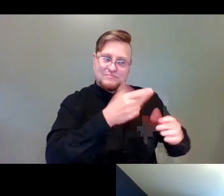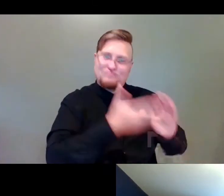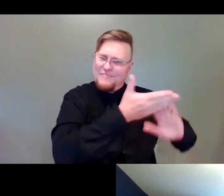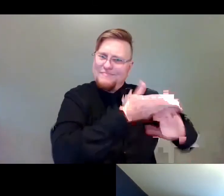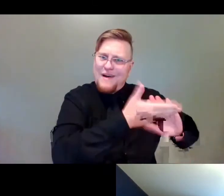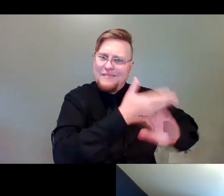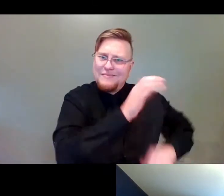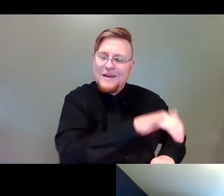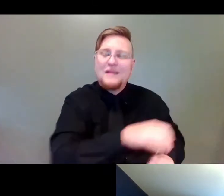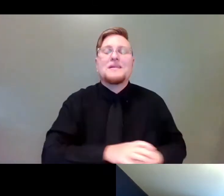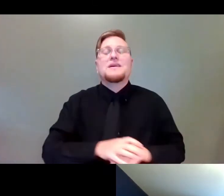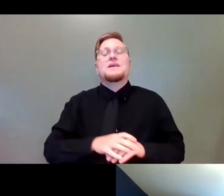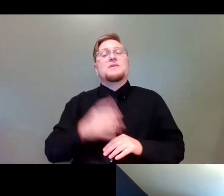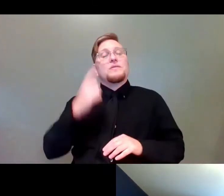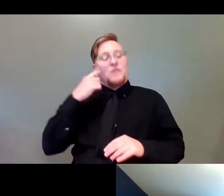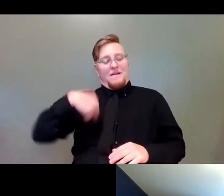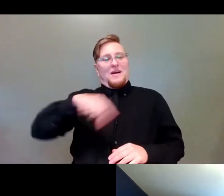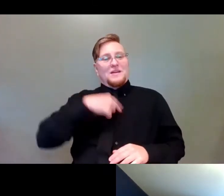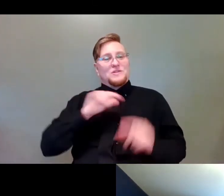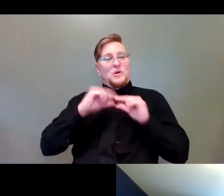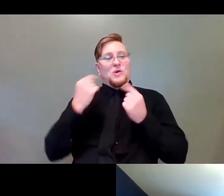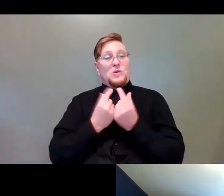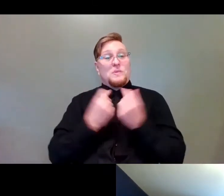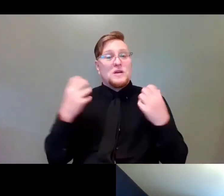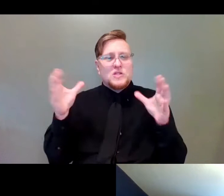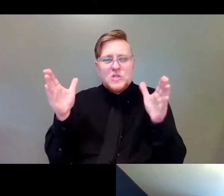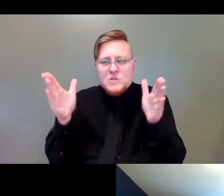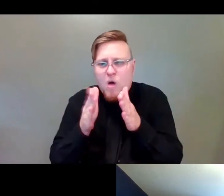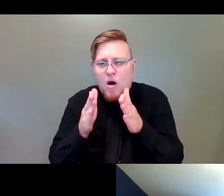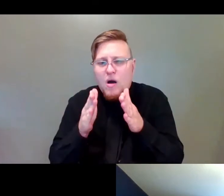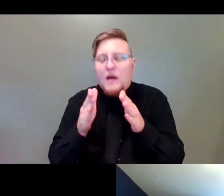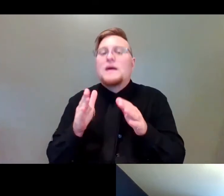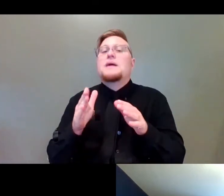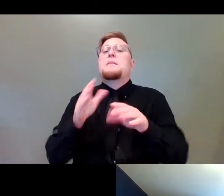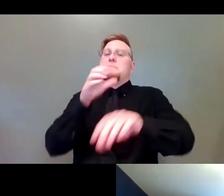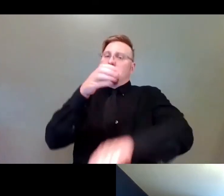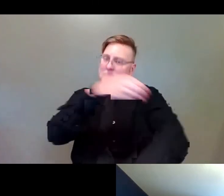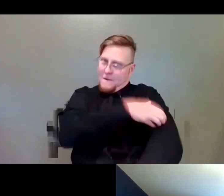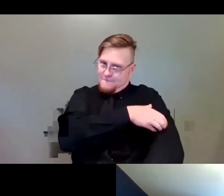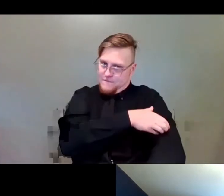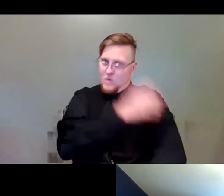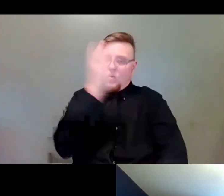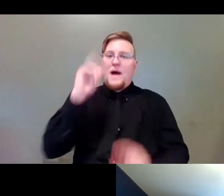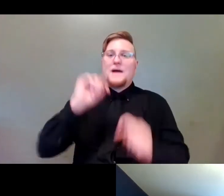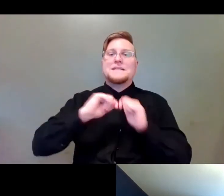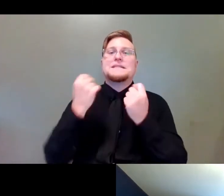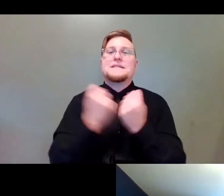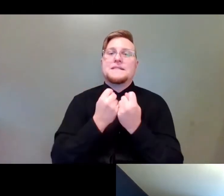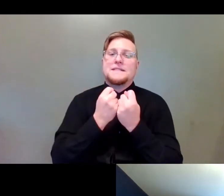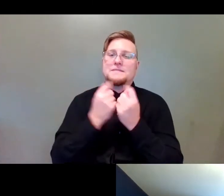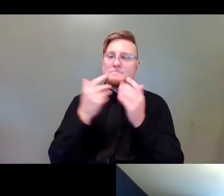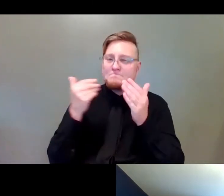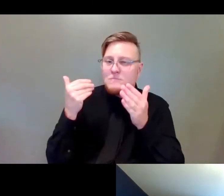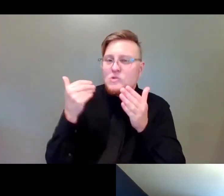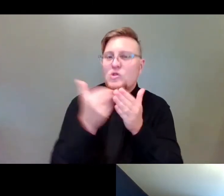us, we're a small but powerful organization, to work as a team. And my job, as